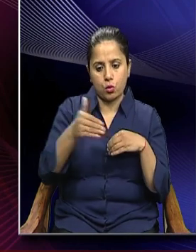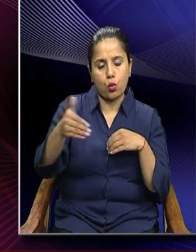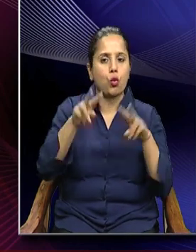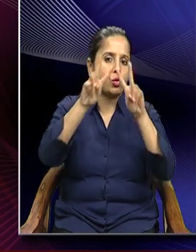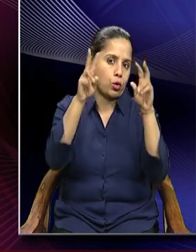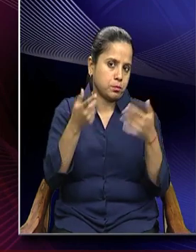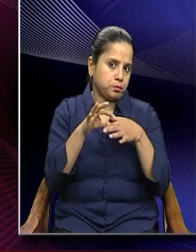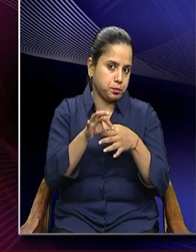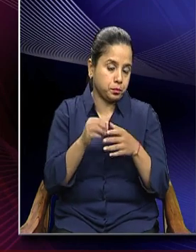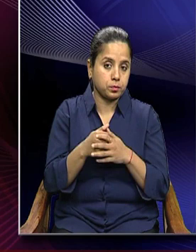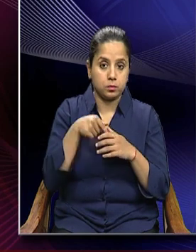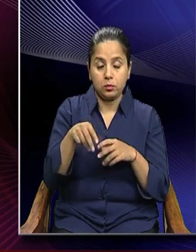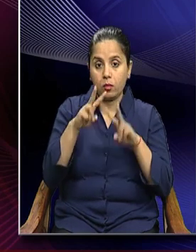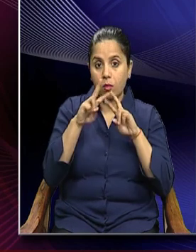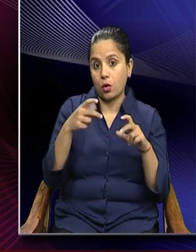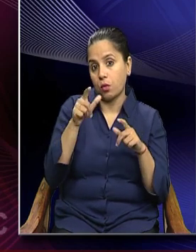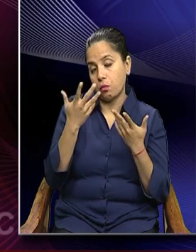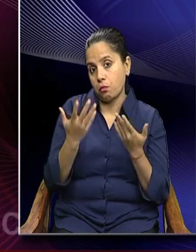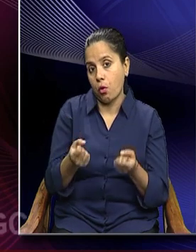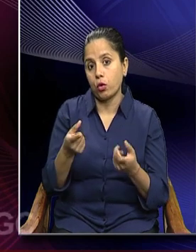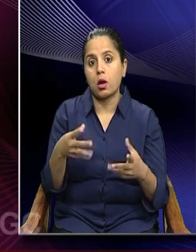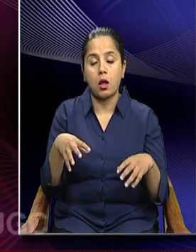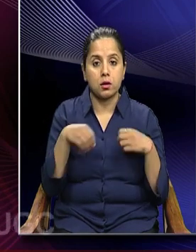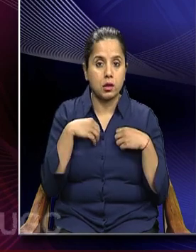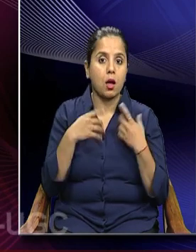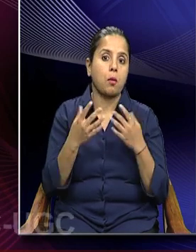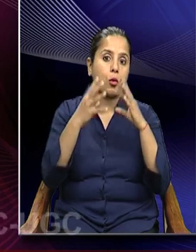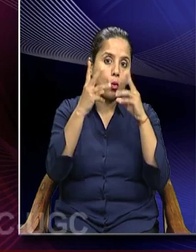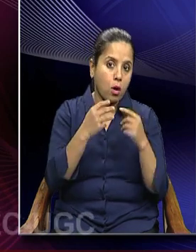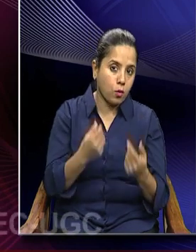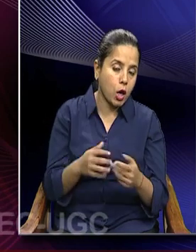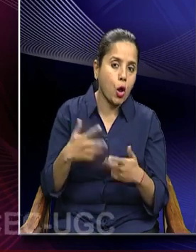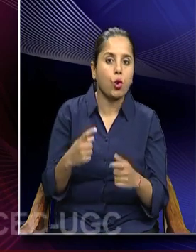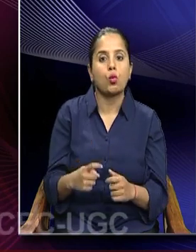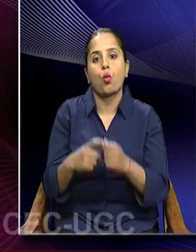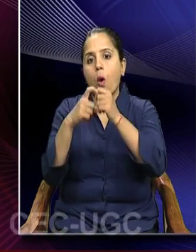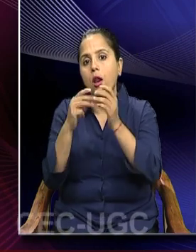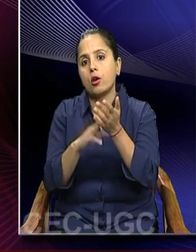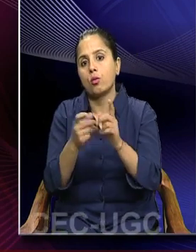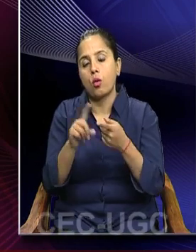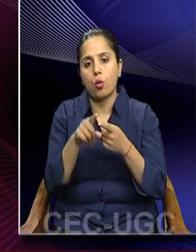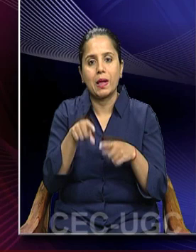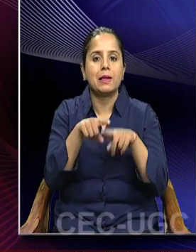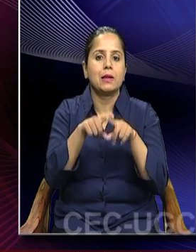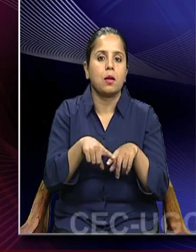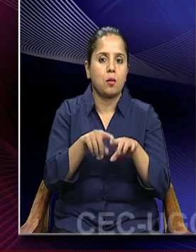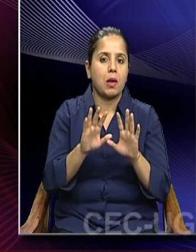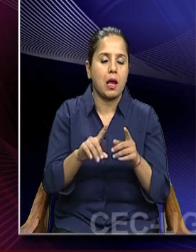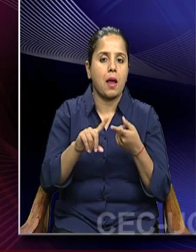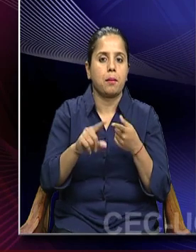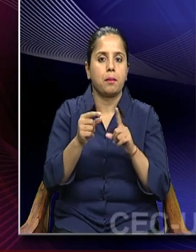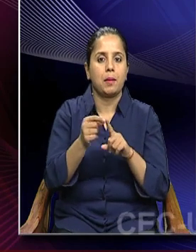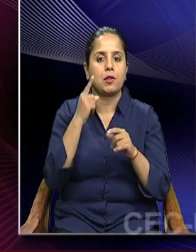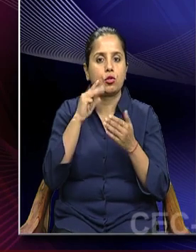context. So, whether a researcher wants to adopt a quantitative mode or the qualitative mode will depend on the